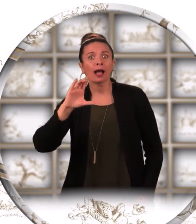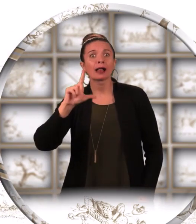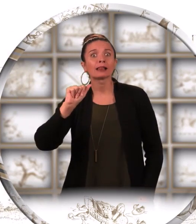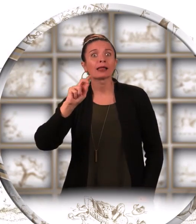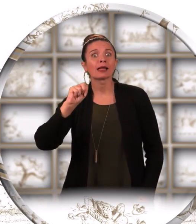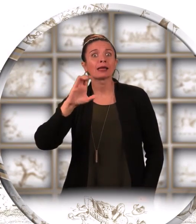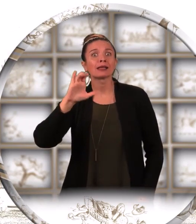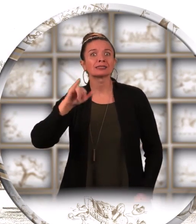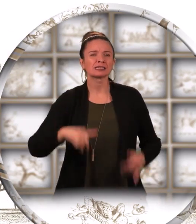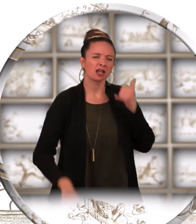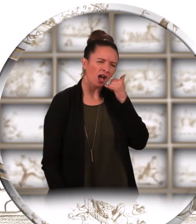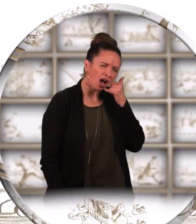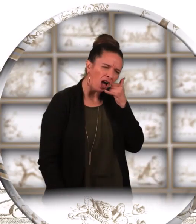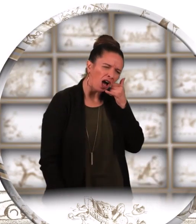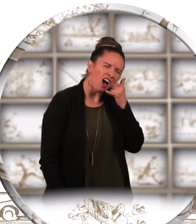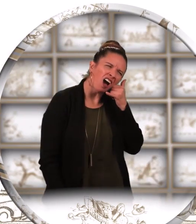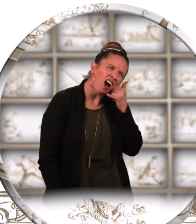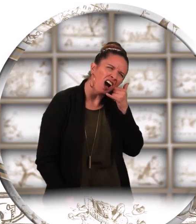quick."